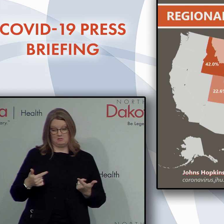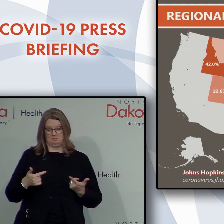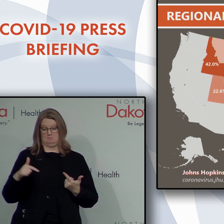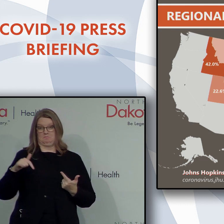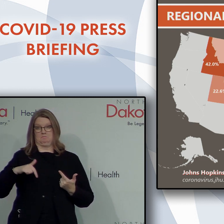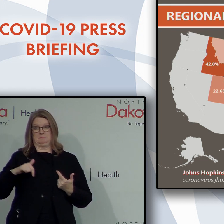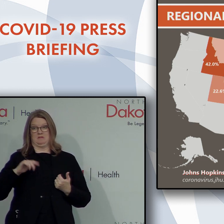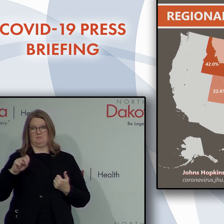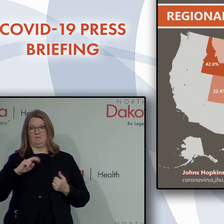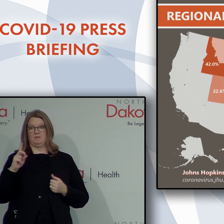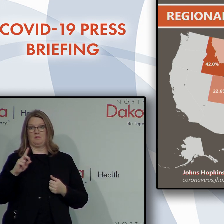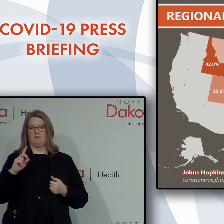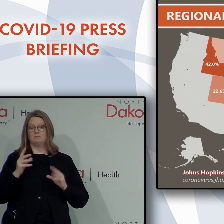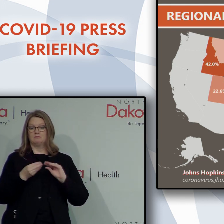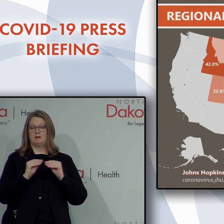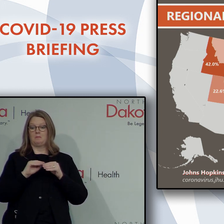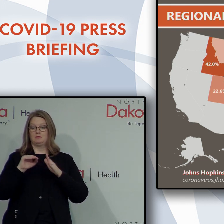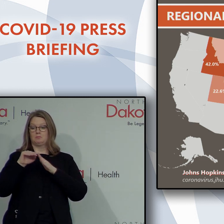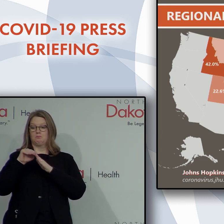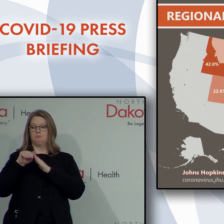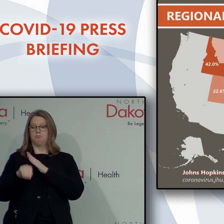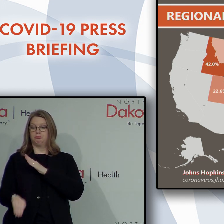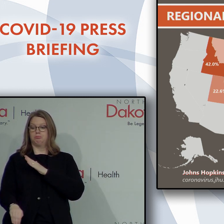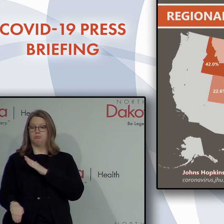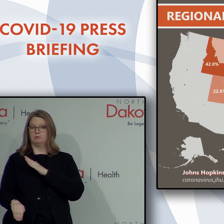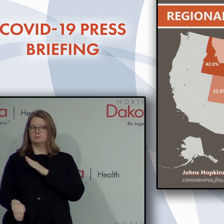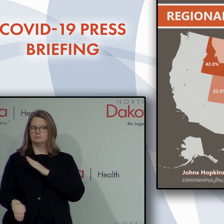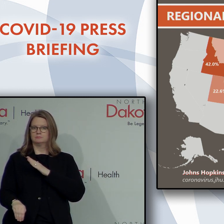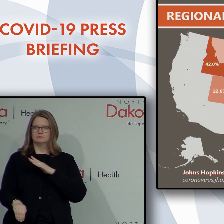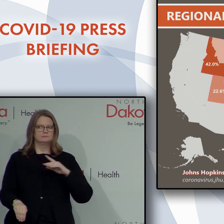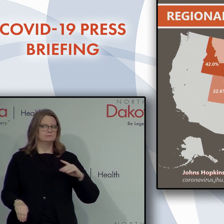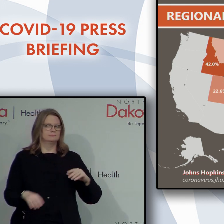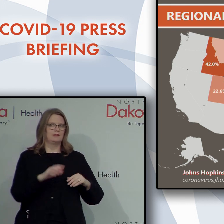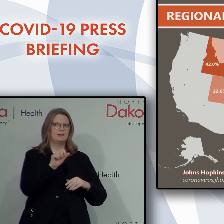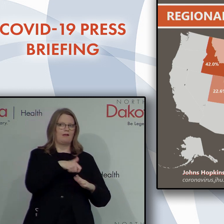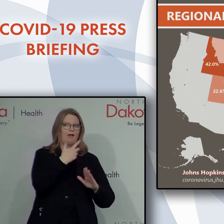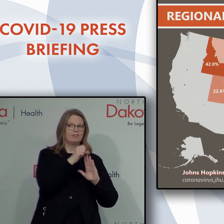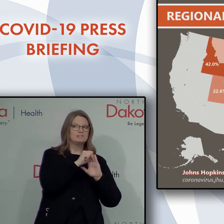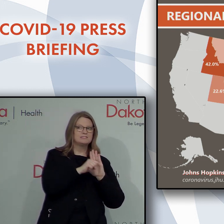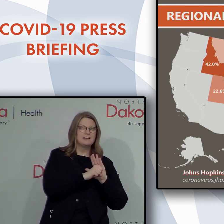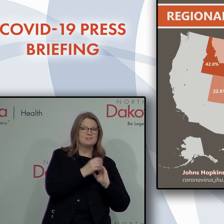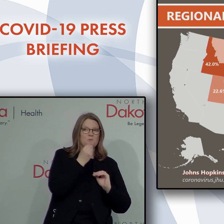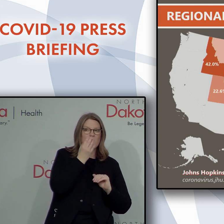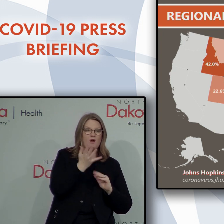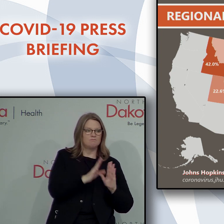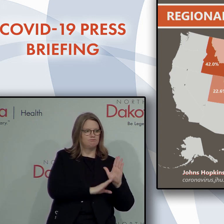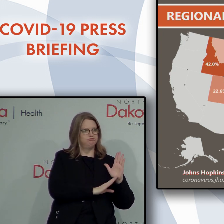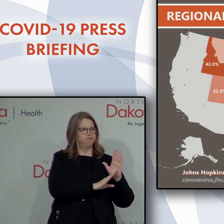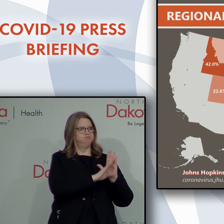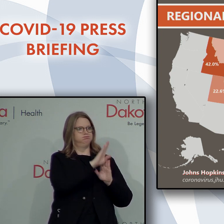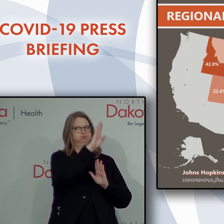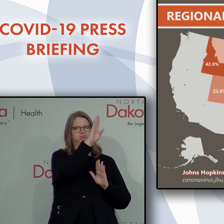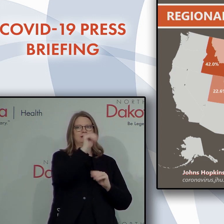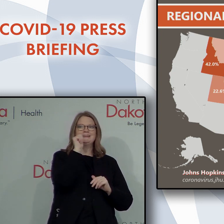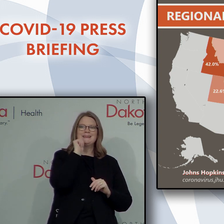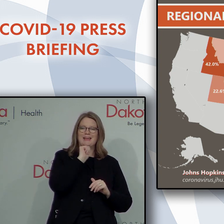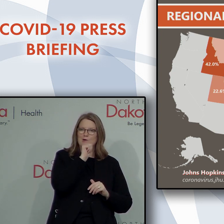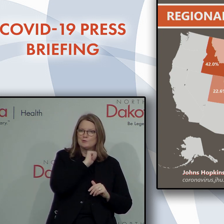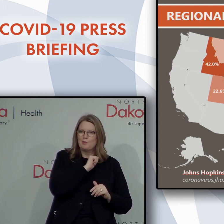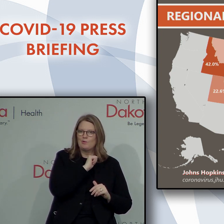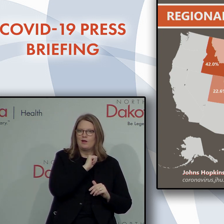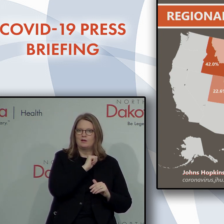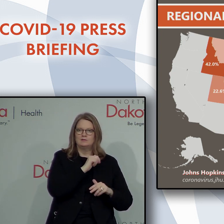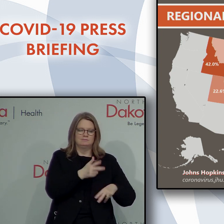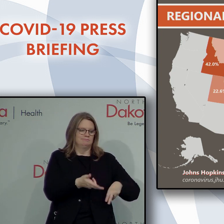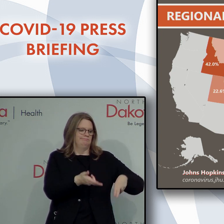northern plains, they are climbing, in some cases climbing rapidly in other parts of the country. Arizona